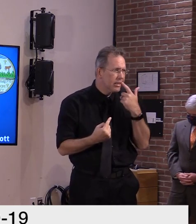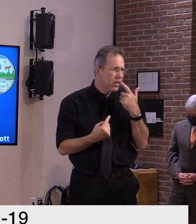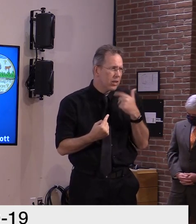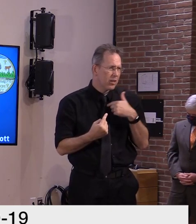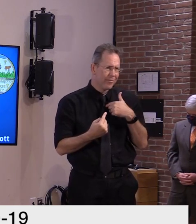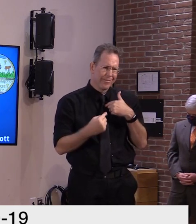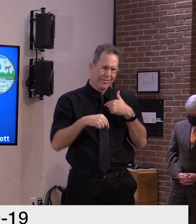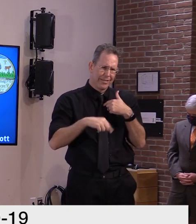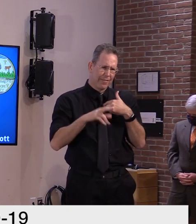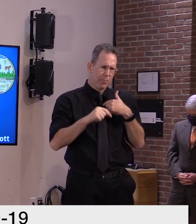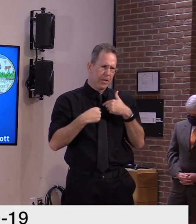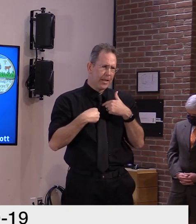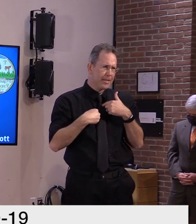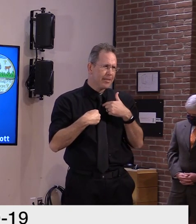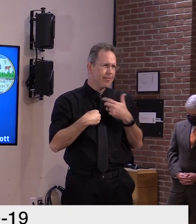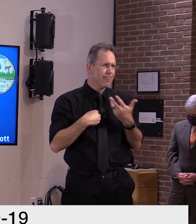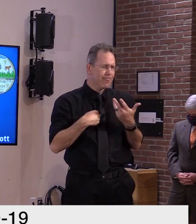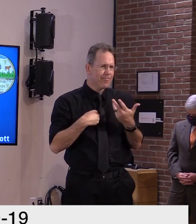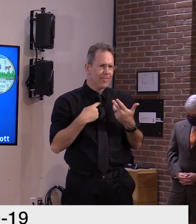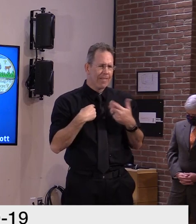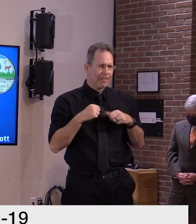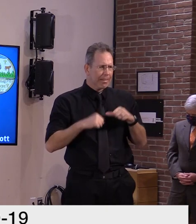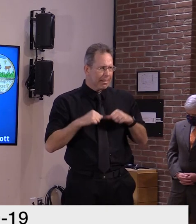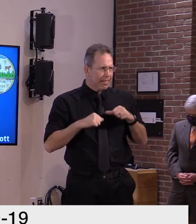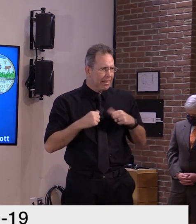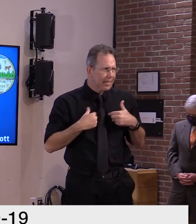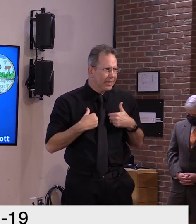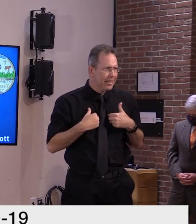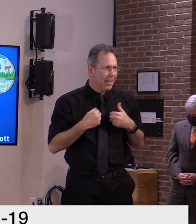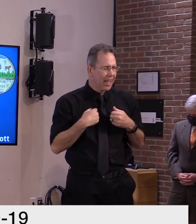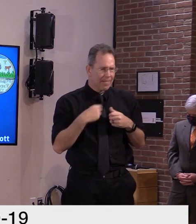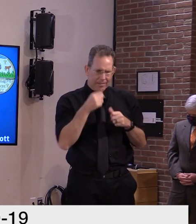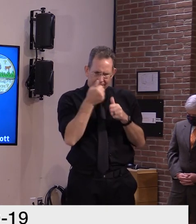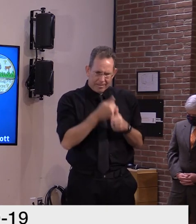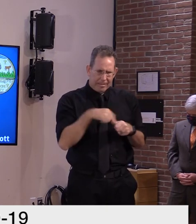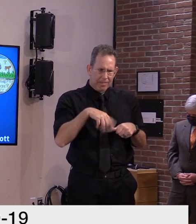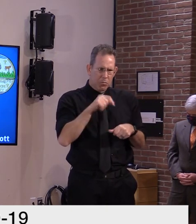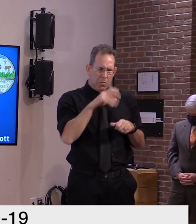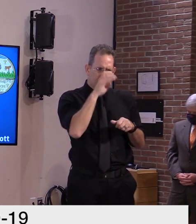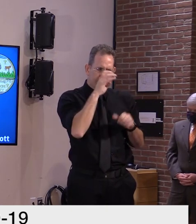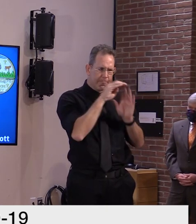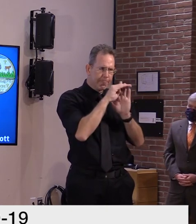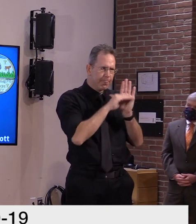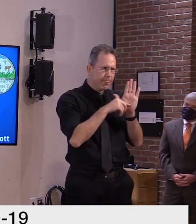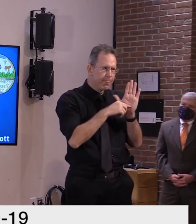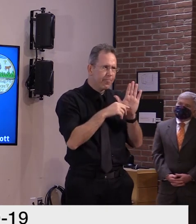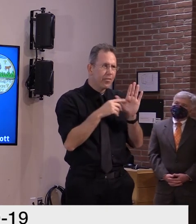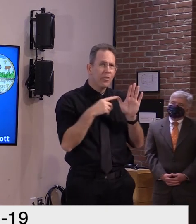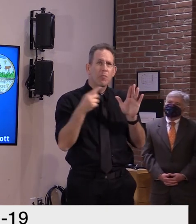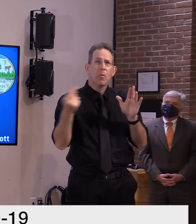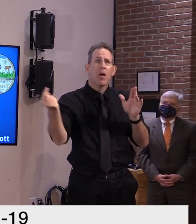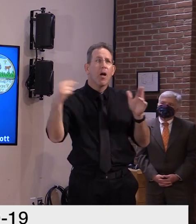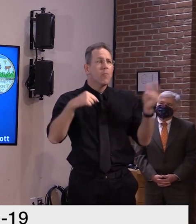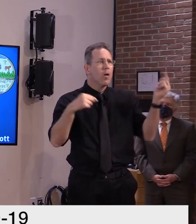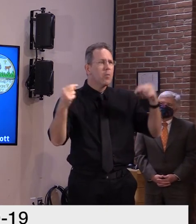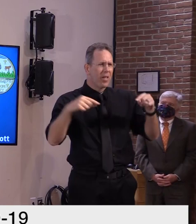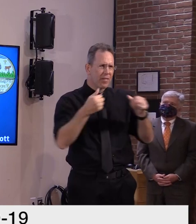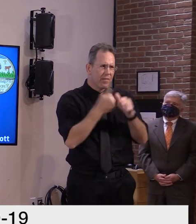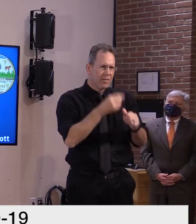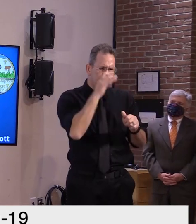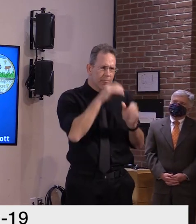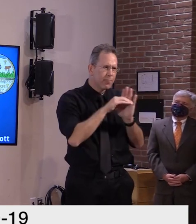additional precautions other than what you've been talking about before that people should take if they live in these areas? No, I